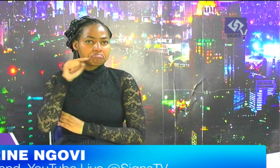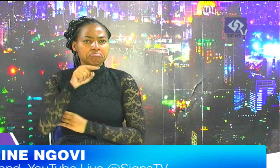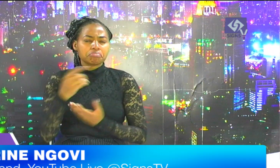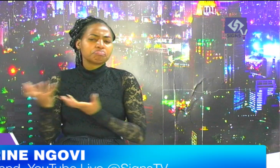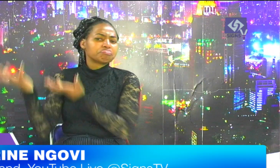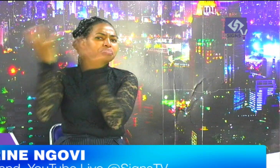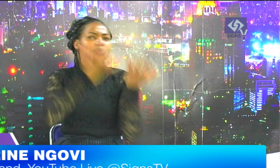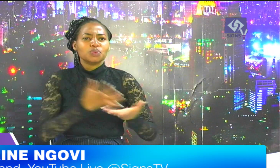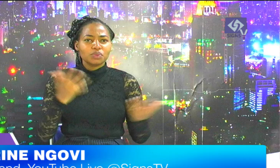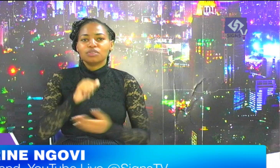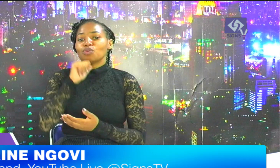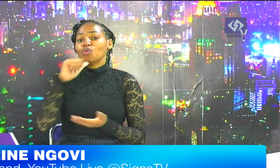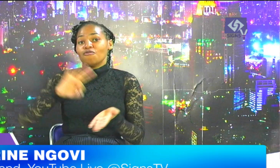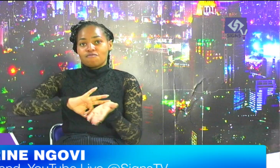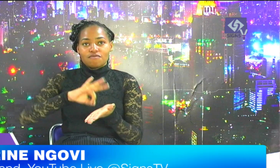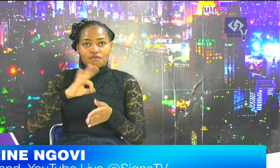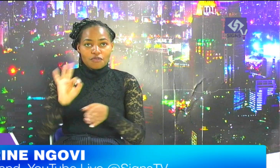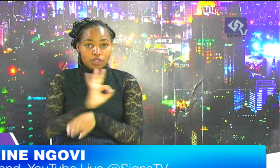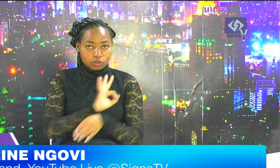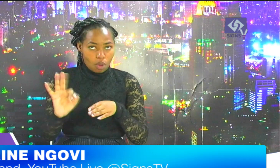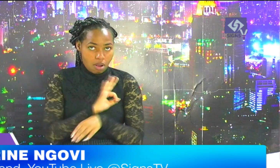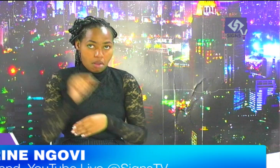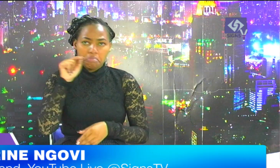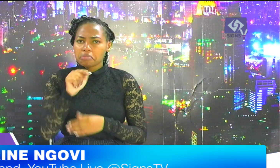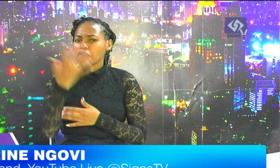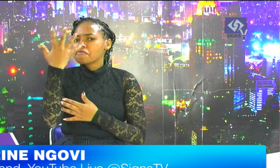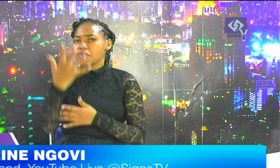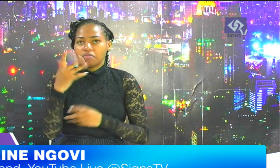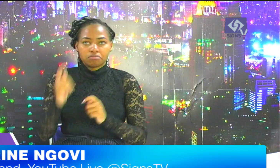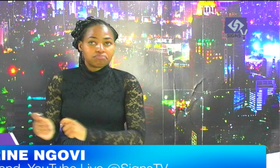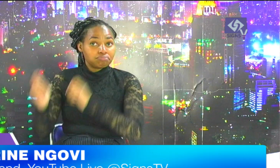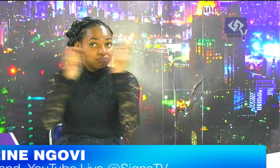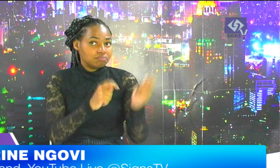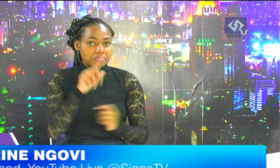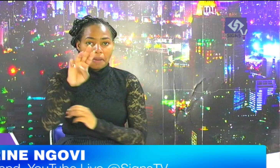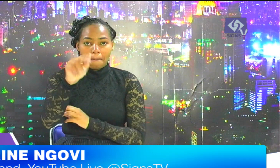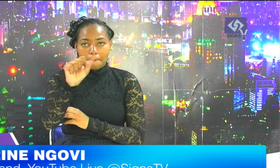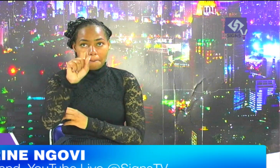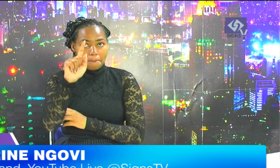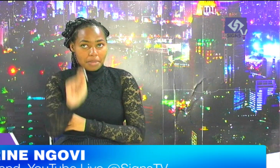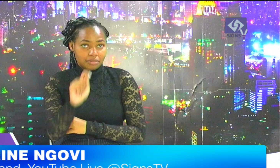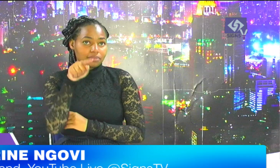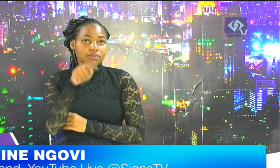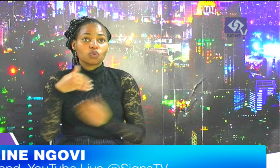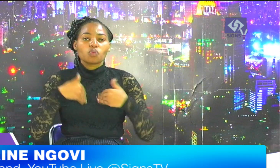last month was caused by the non-functionality of 5 transmitter masts at the